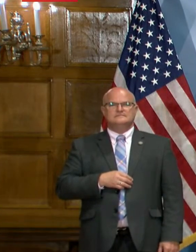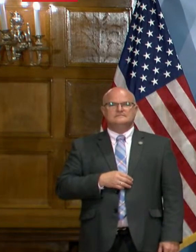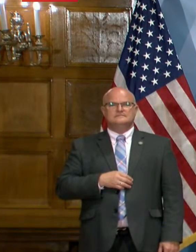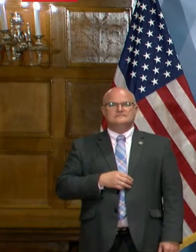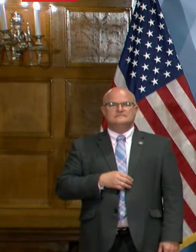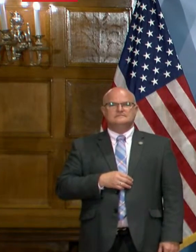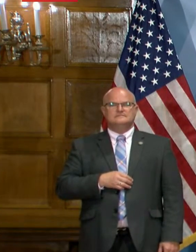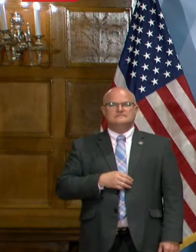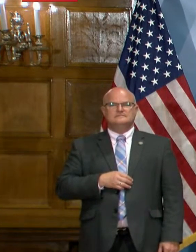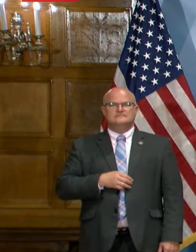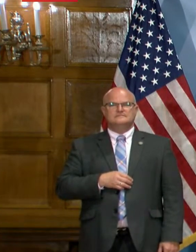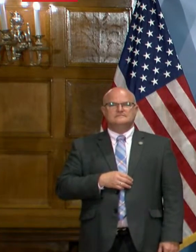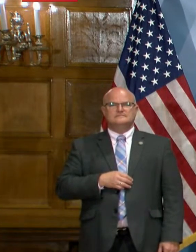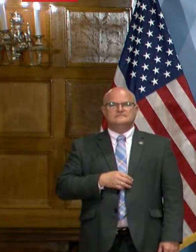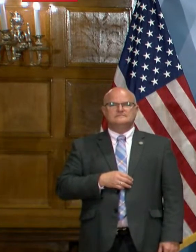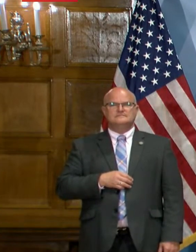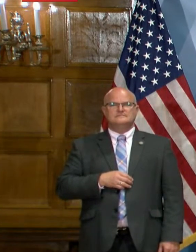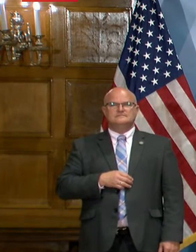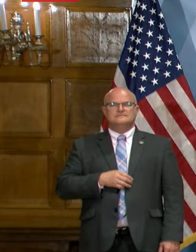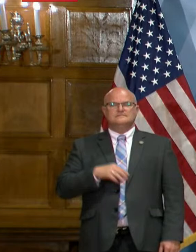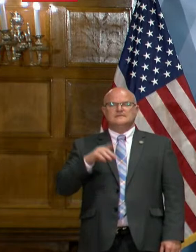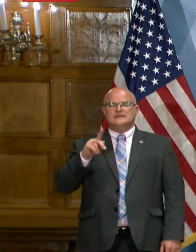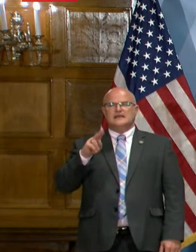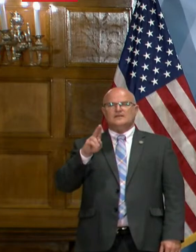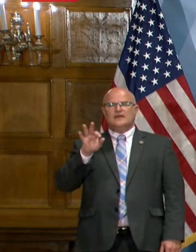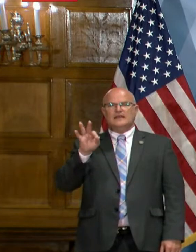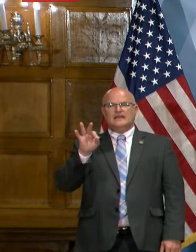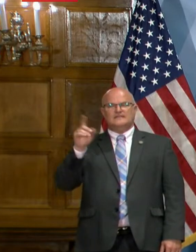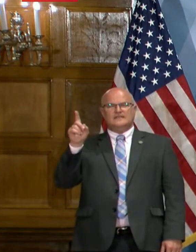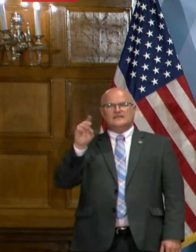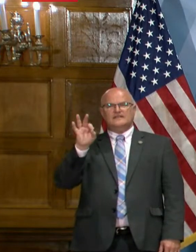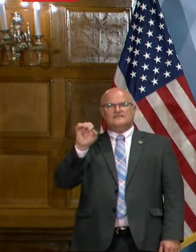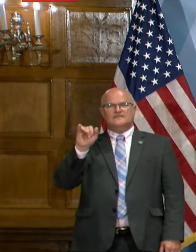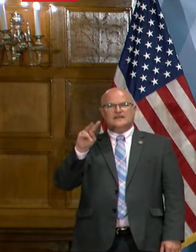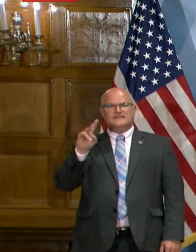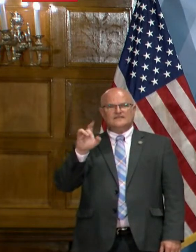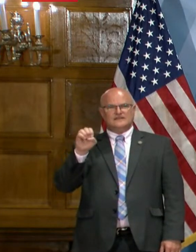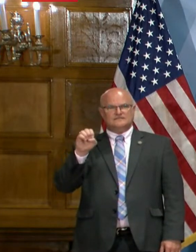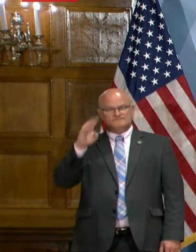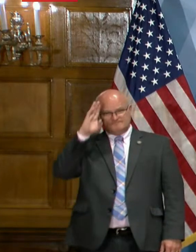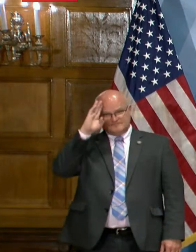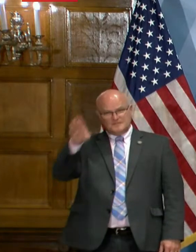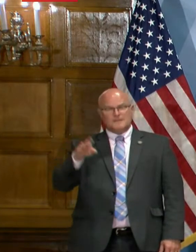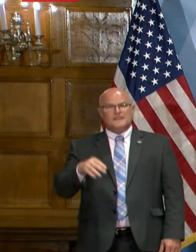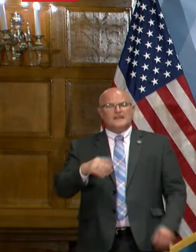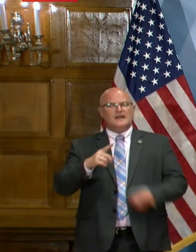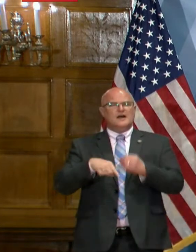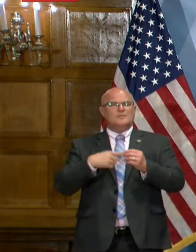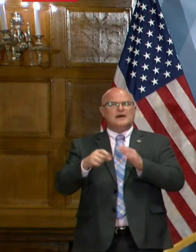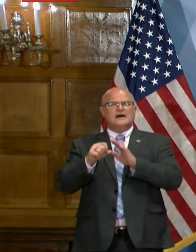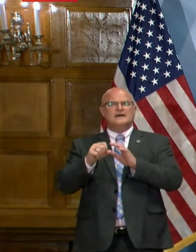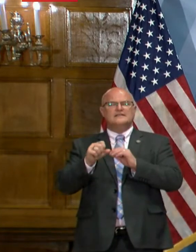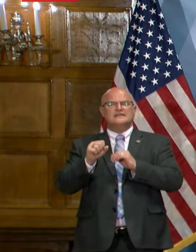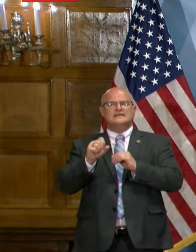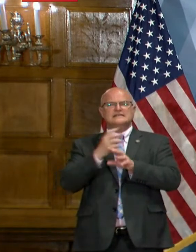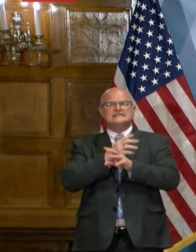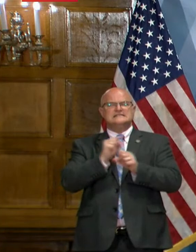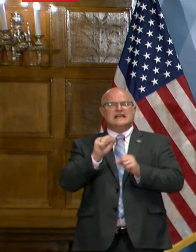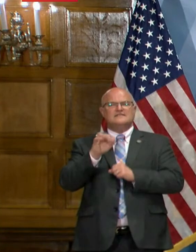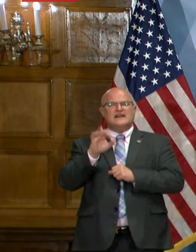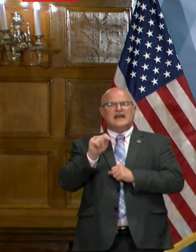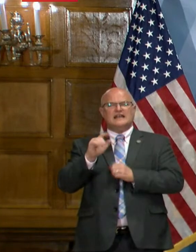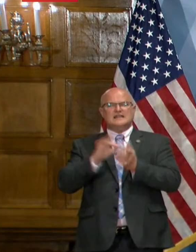This is Jacqueline Froelich with Public Radio, KUAF in Fayetteville. Governor, hi. Hi. Regarding the SAFE Act, the